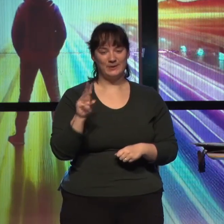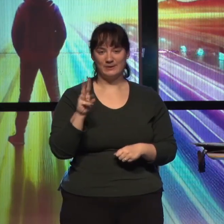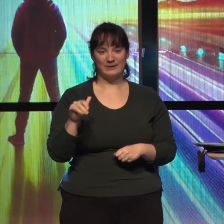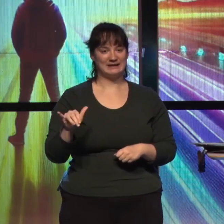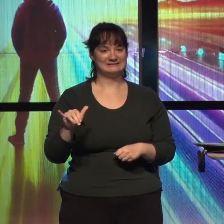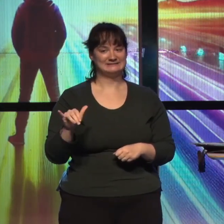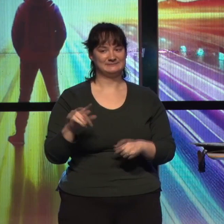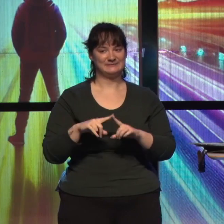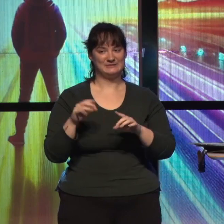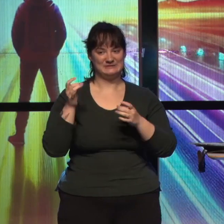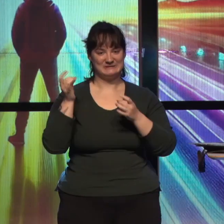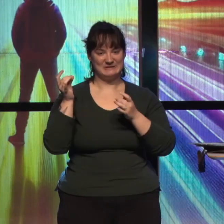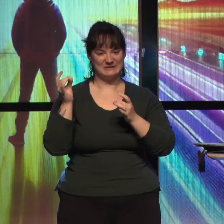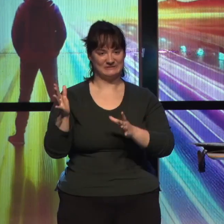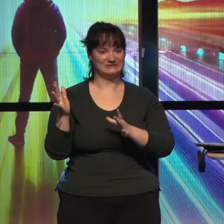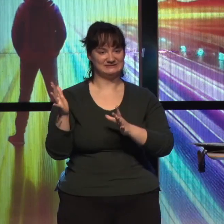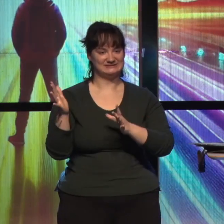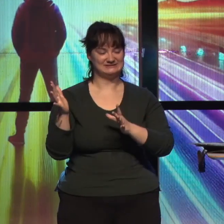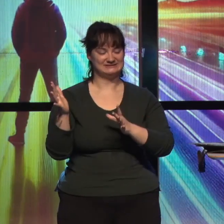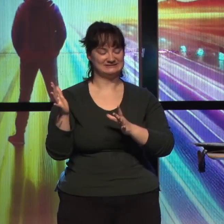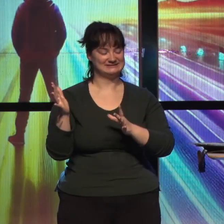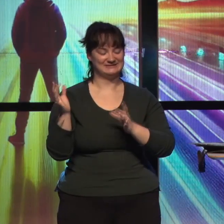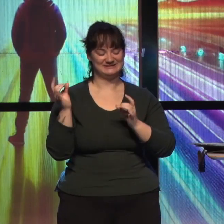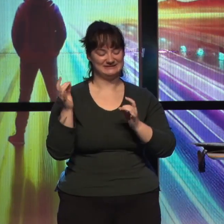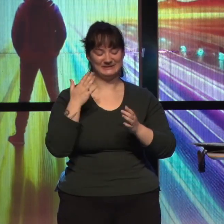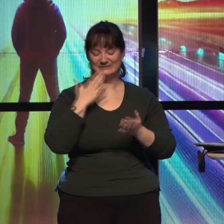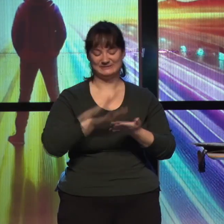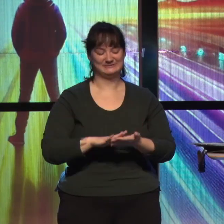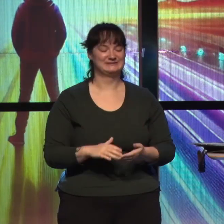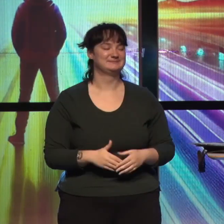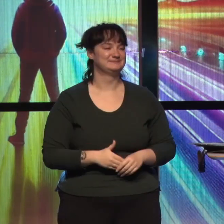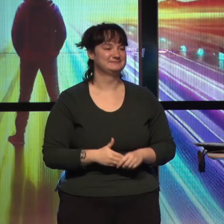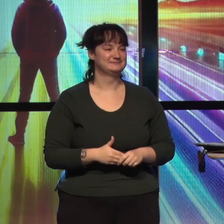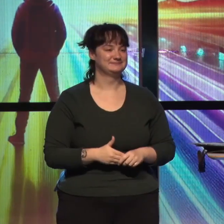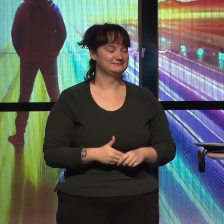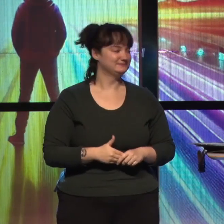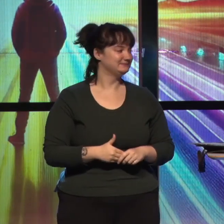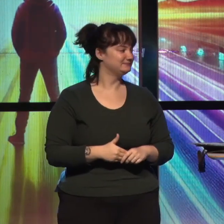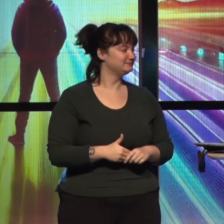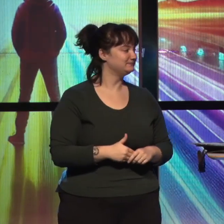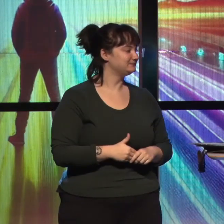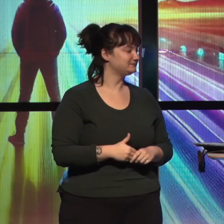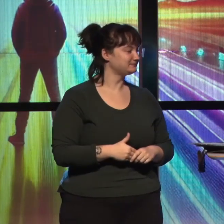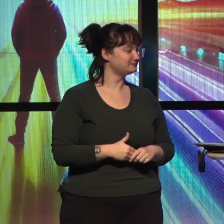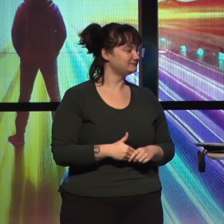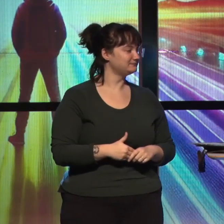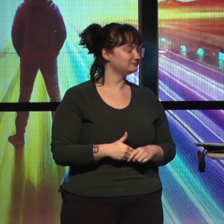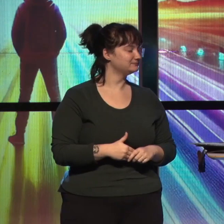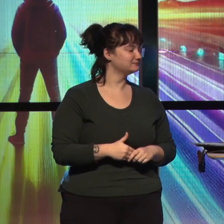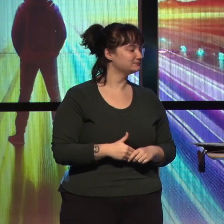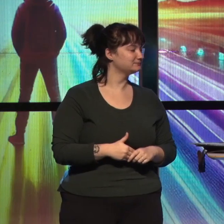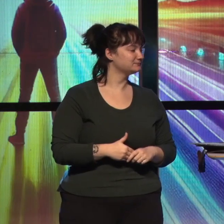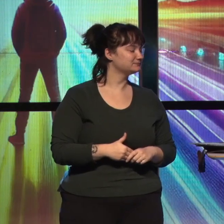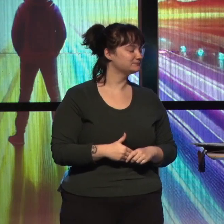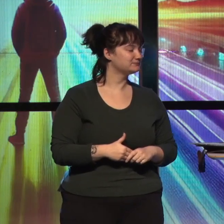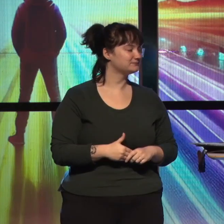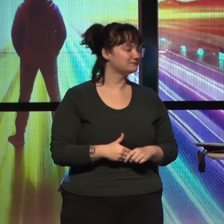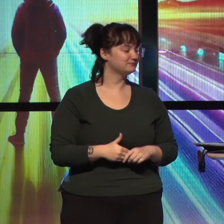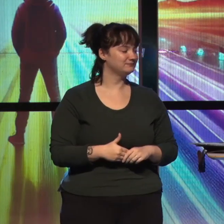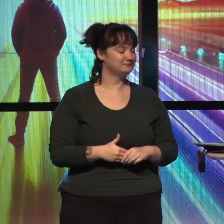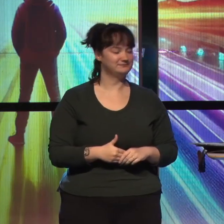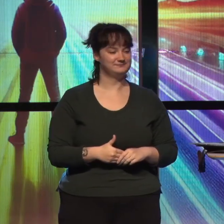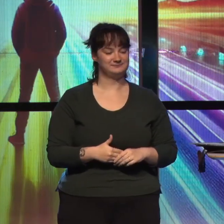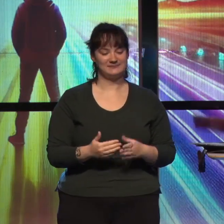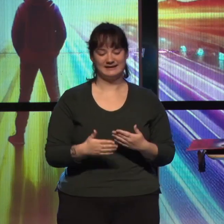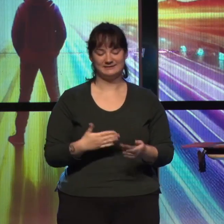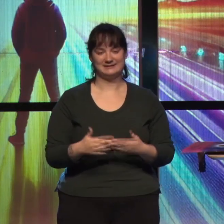it was terrible. So bad. Poor Bono. I think U2 did the music for this. It